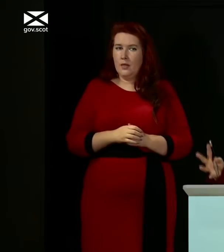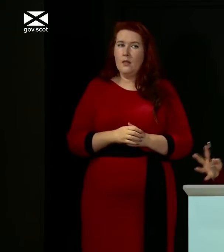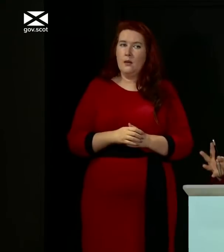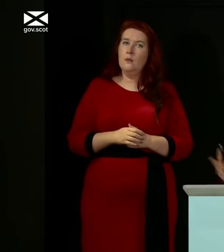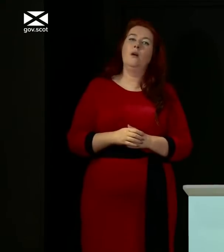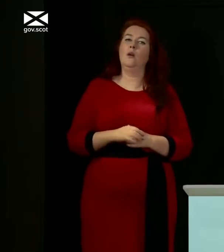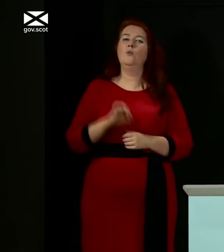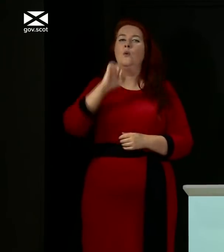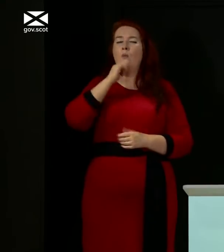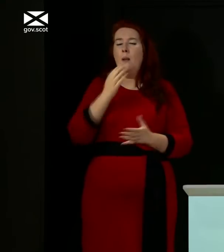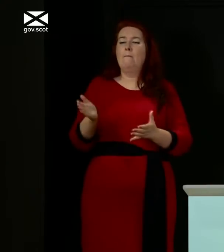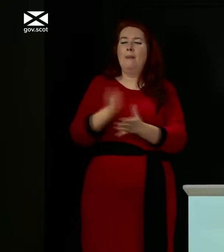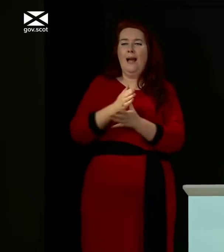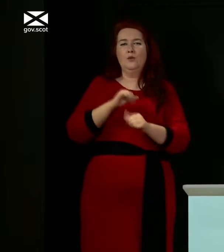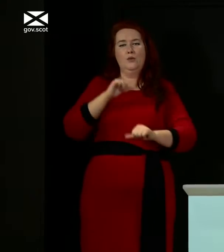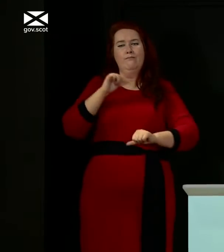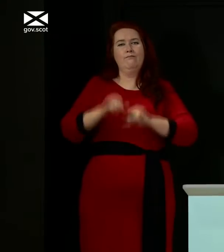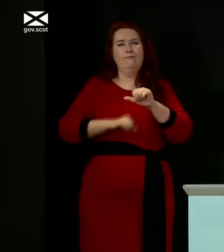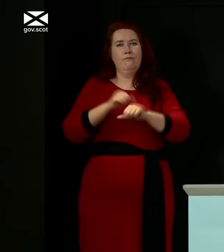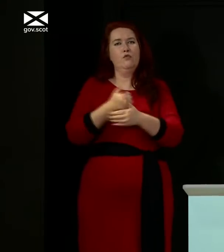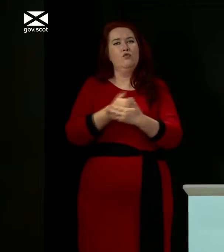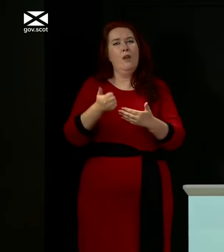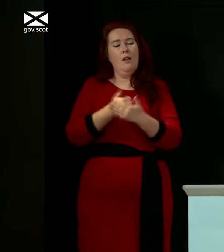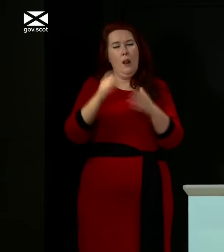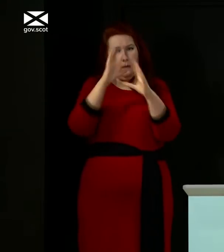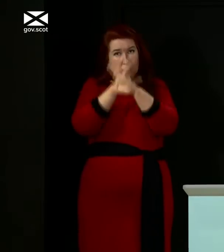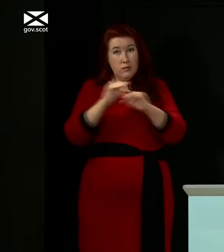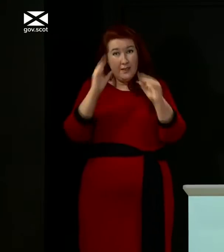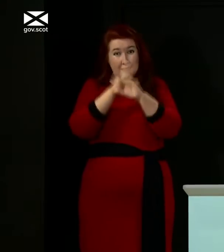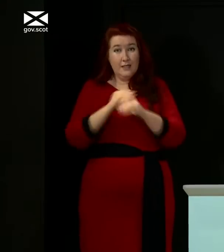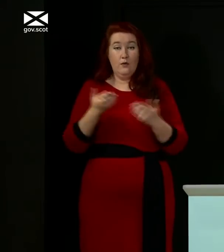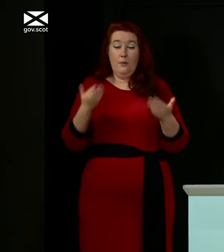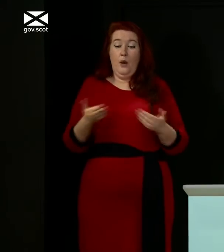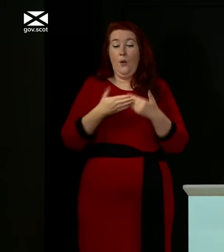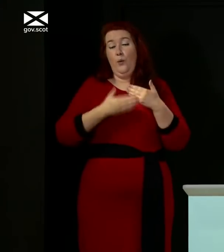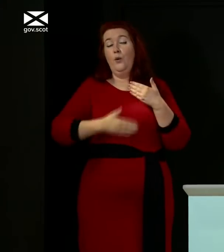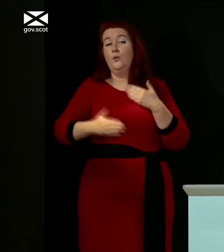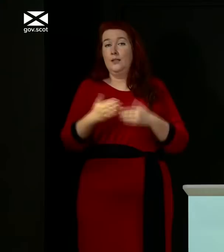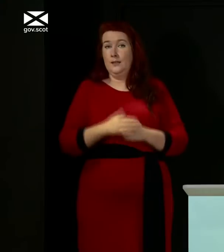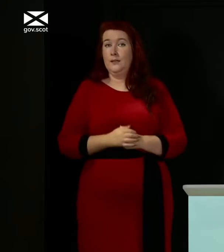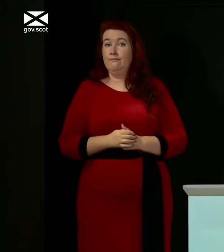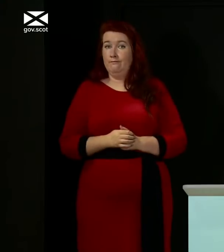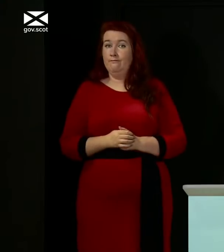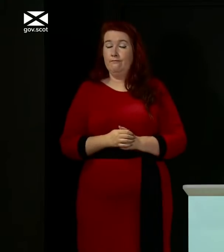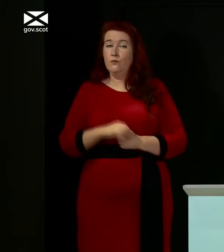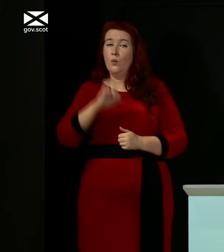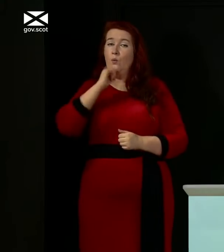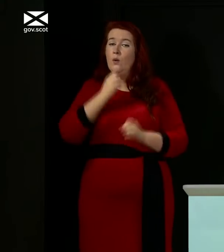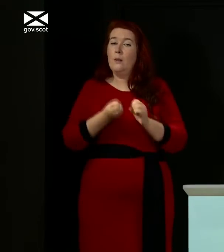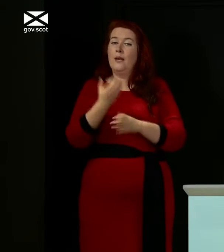be getting back into a pattern of regular briefings from now onwards, and we'll make sure that they